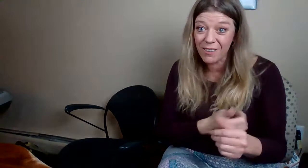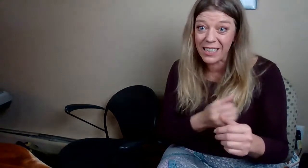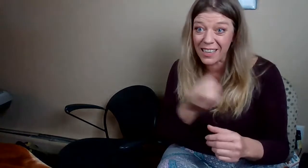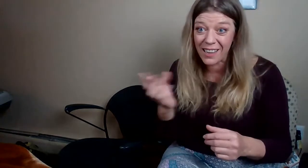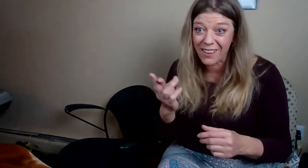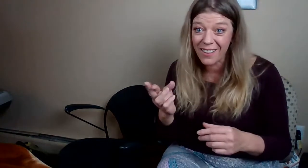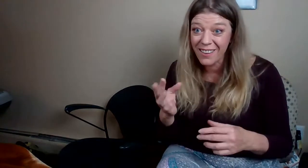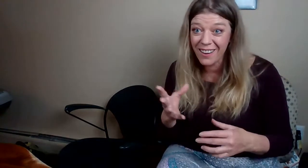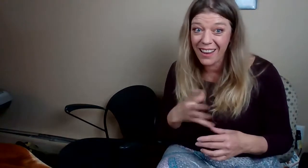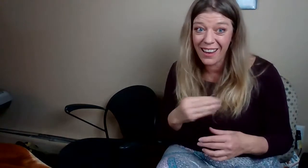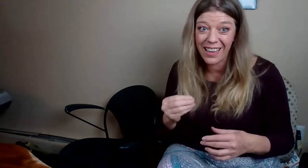each other,